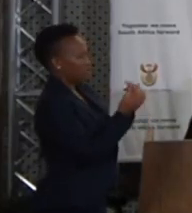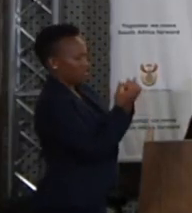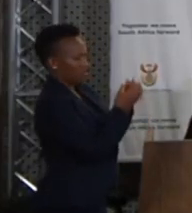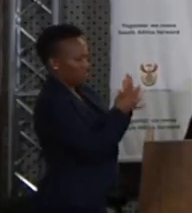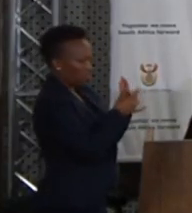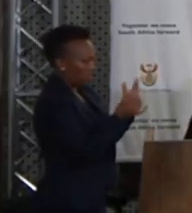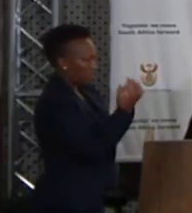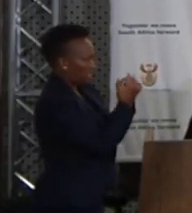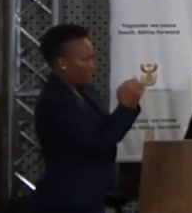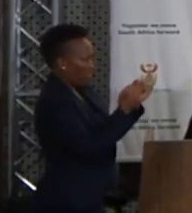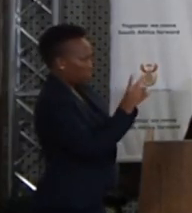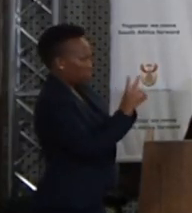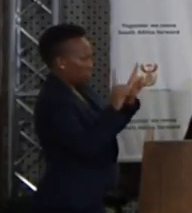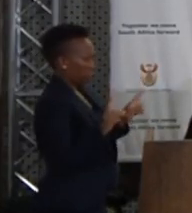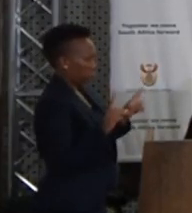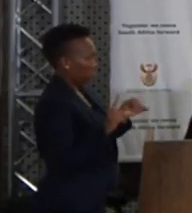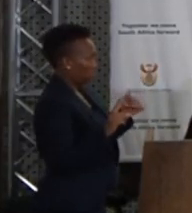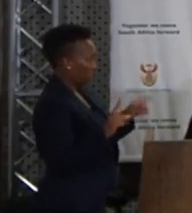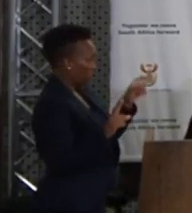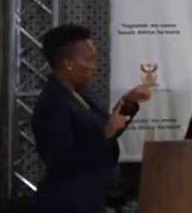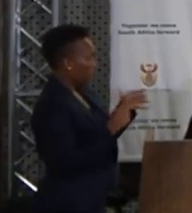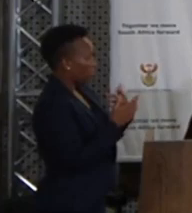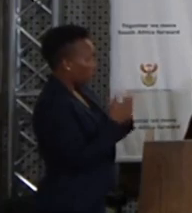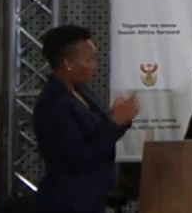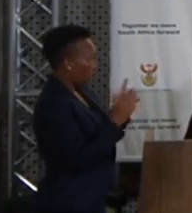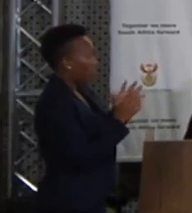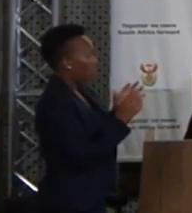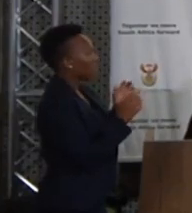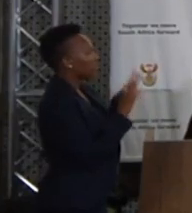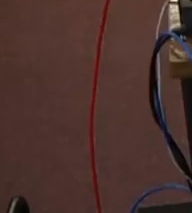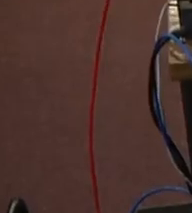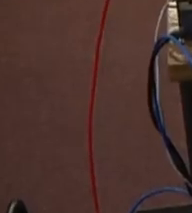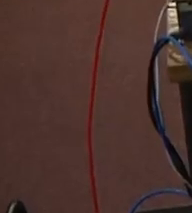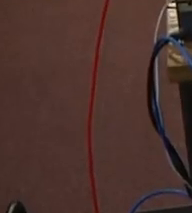be tweaked later on, that people will be allowed to see their children?